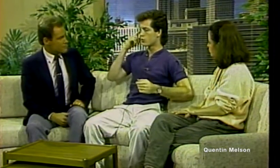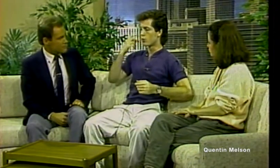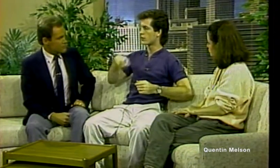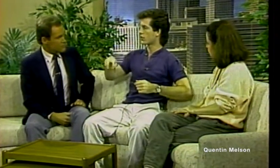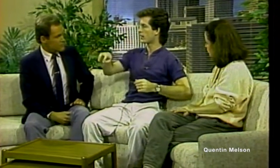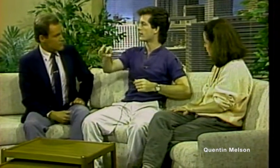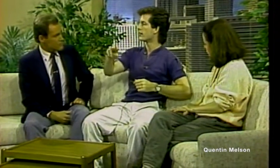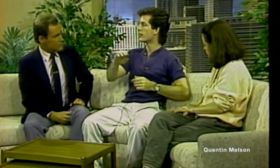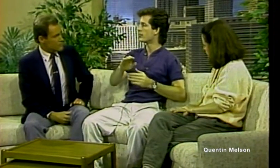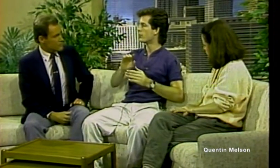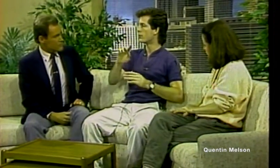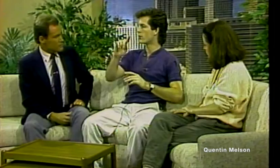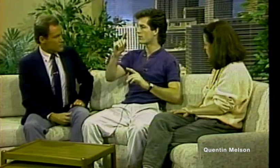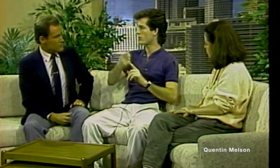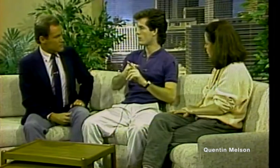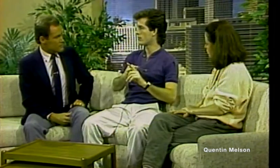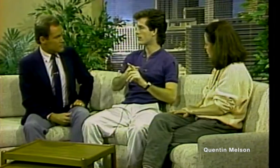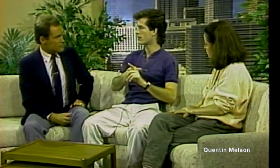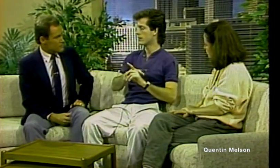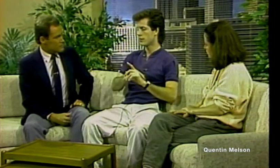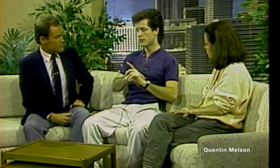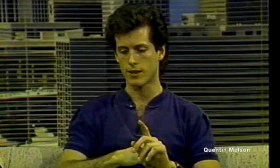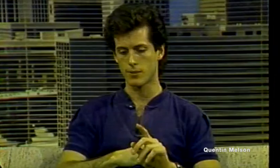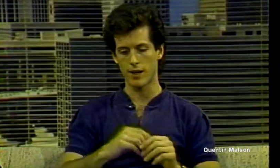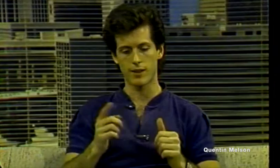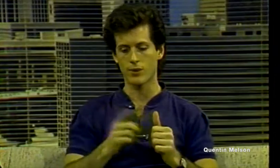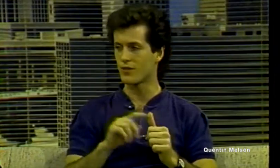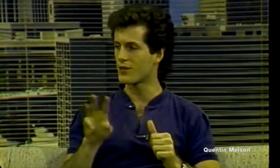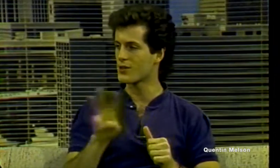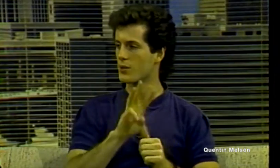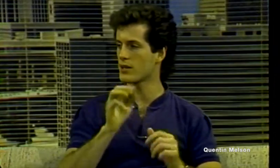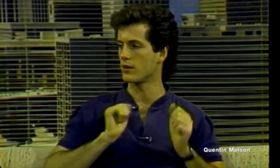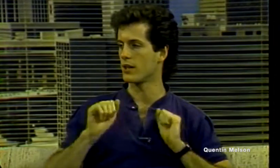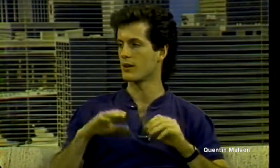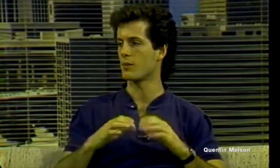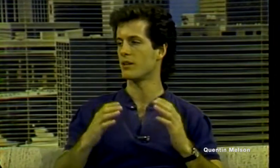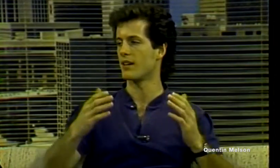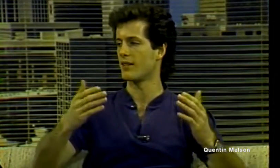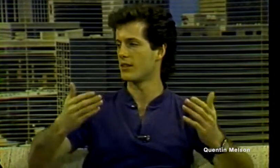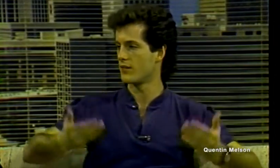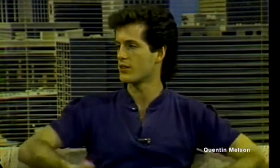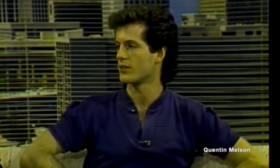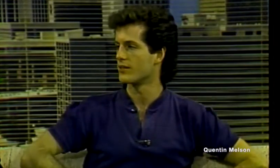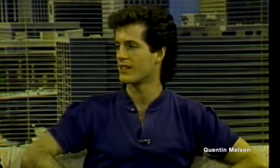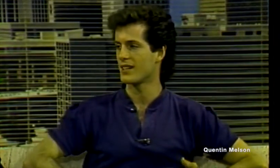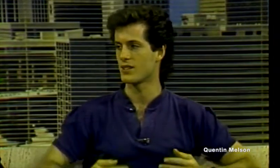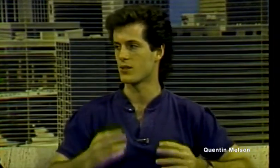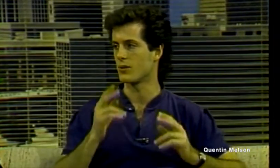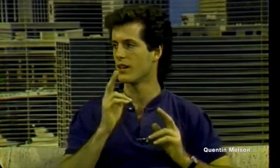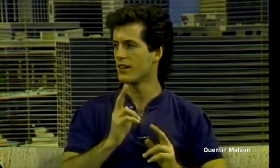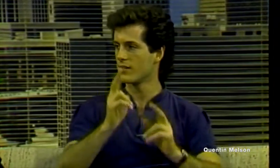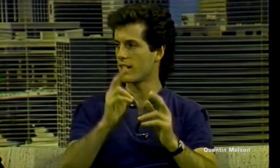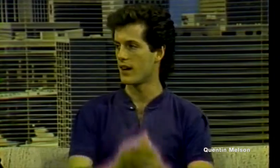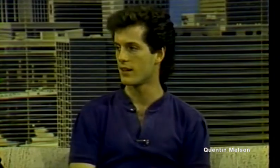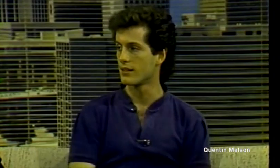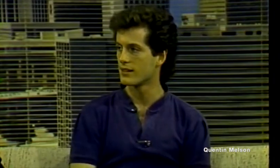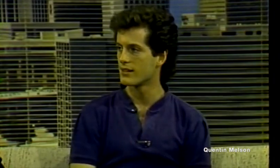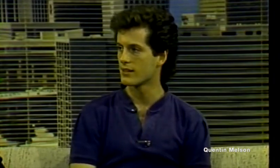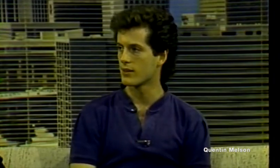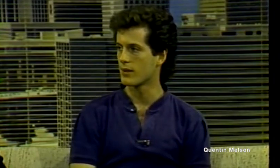tour China. We'll be going for 1 month. I think we're the first Western theater company to have an official invitation, so we're very honored. It's quite a big